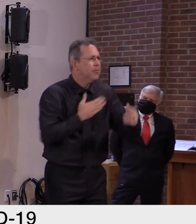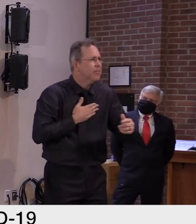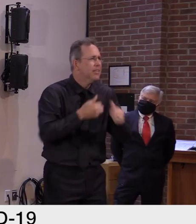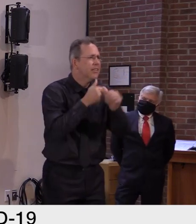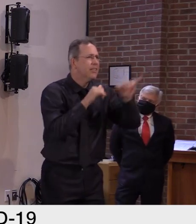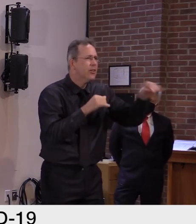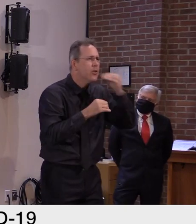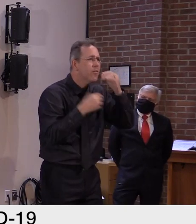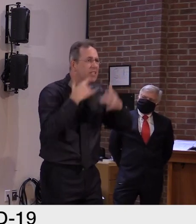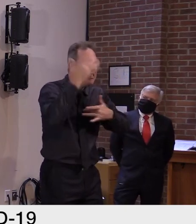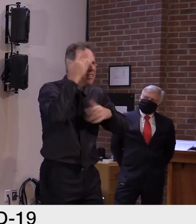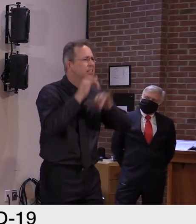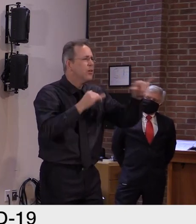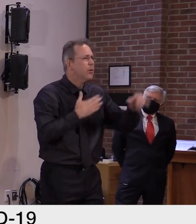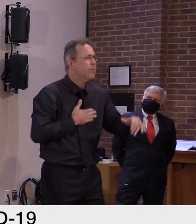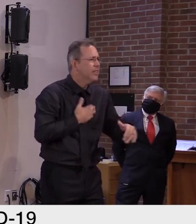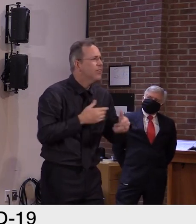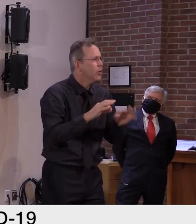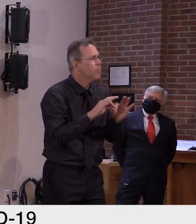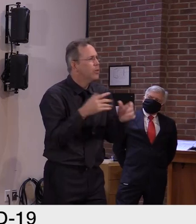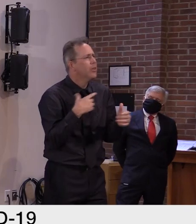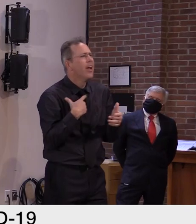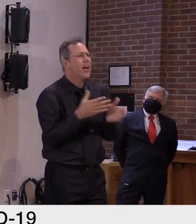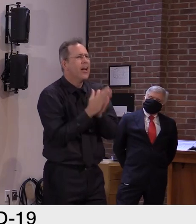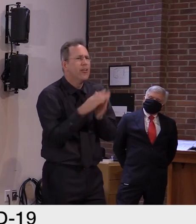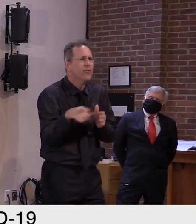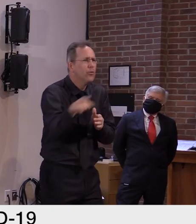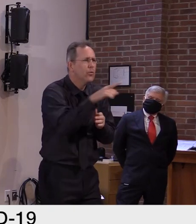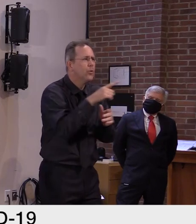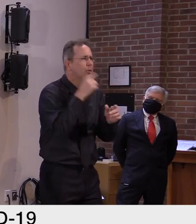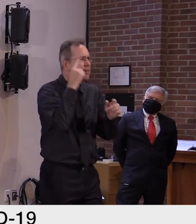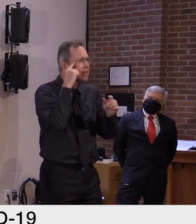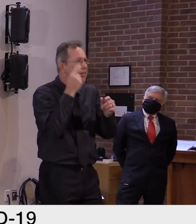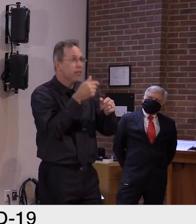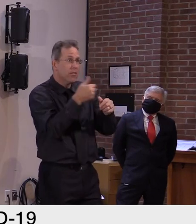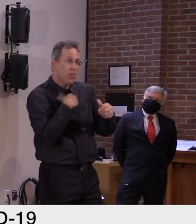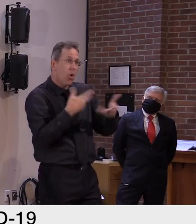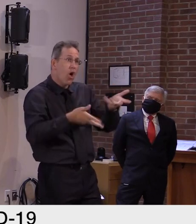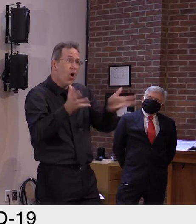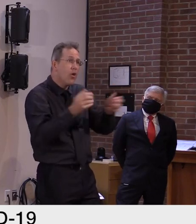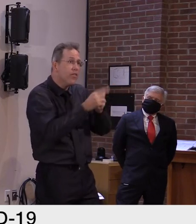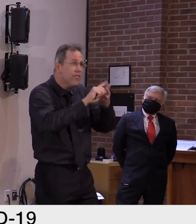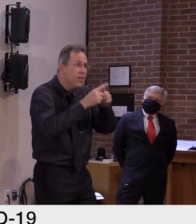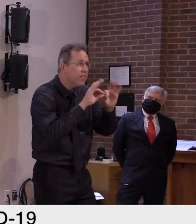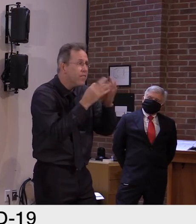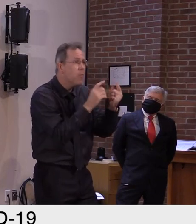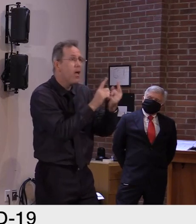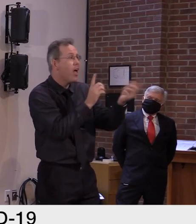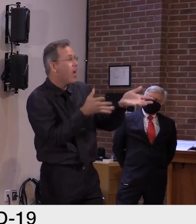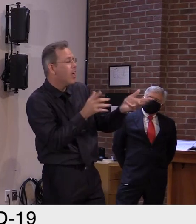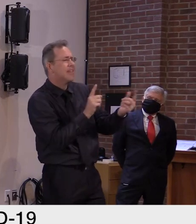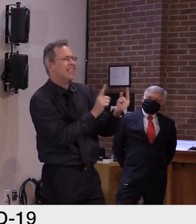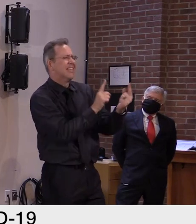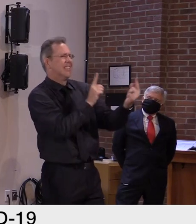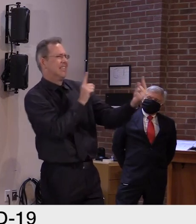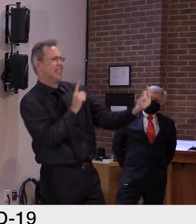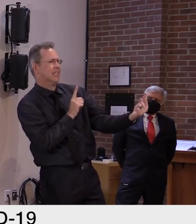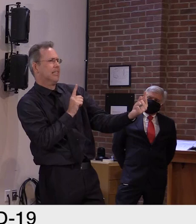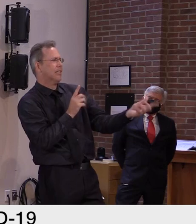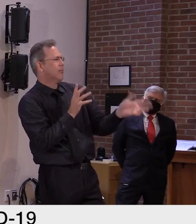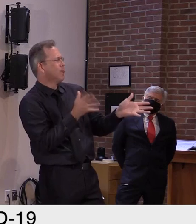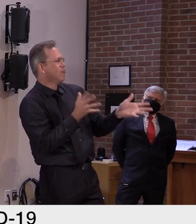we're asking you to socially separate at this point, not just physically separate, socially separate, to get through